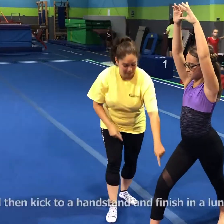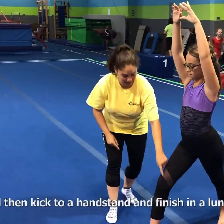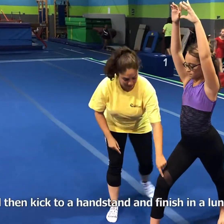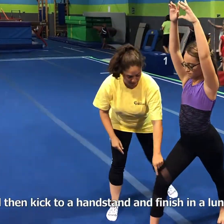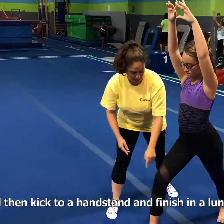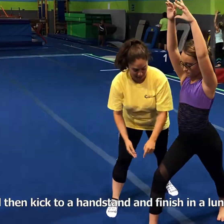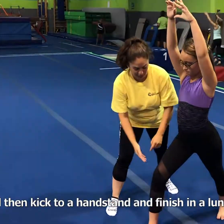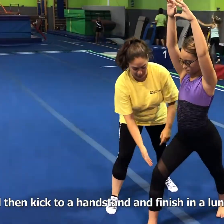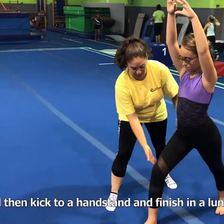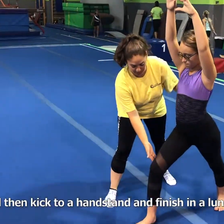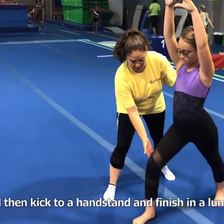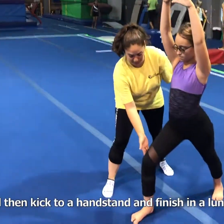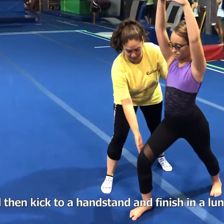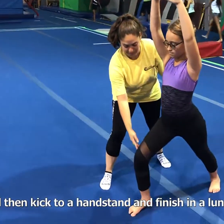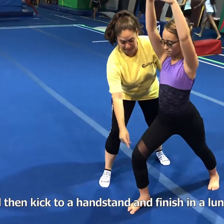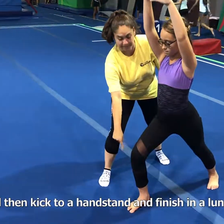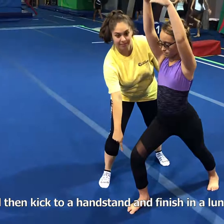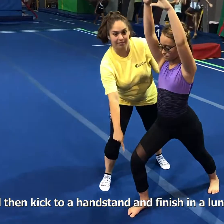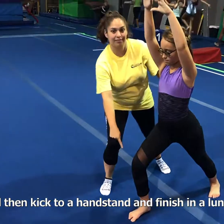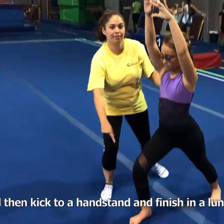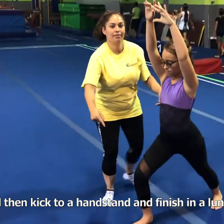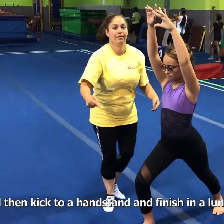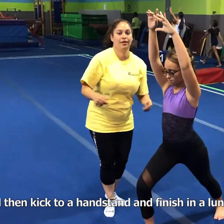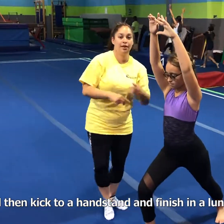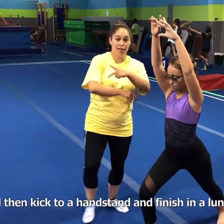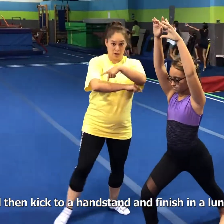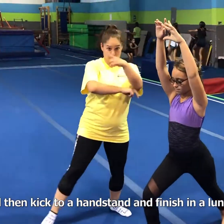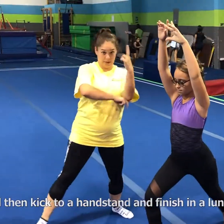And then kick to a handstand and finish in a lunge.